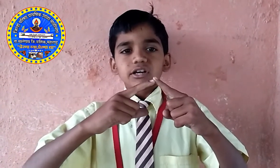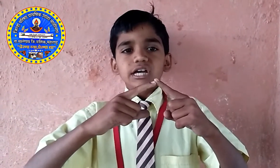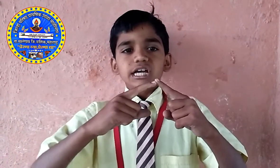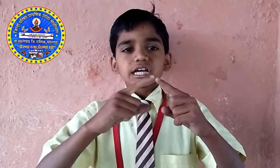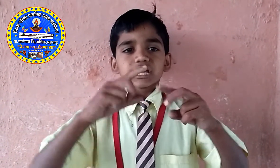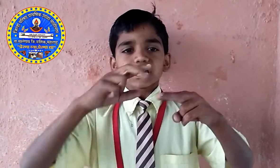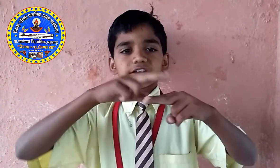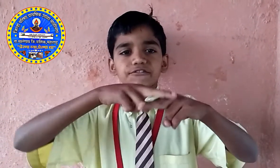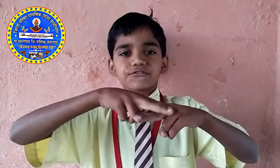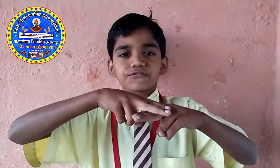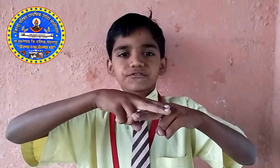F.